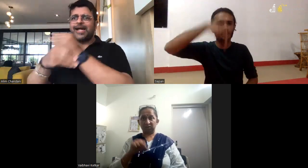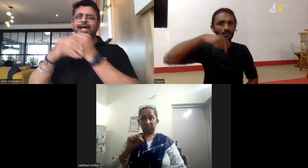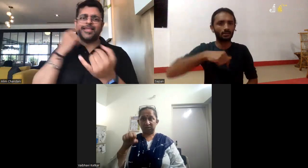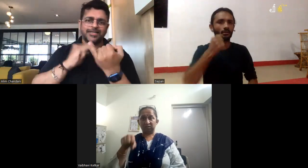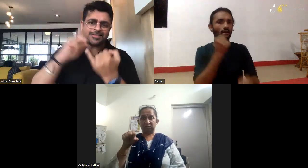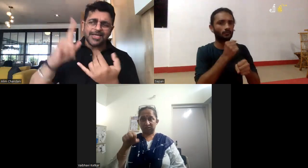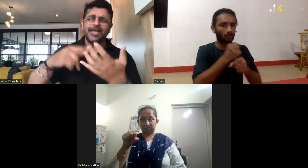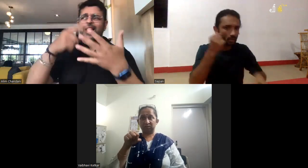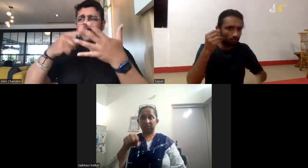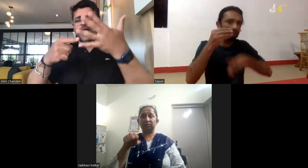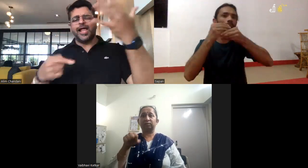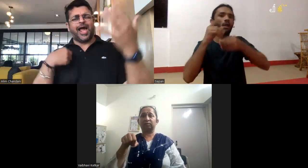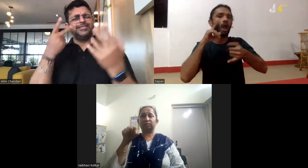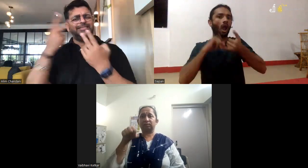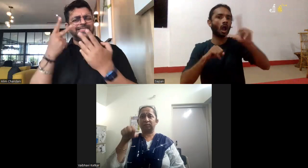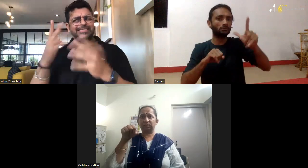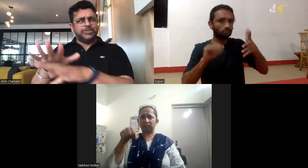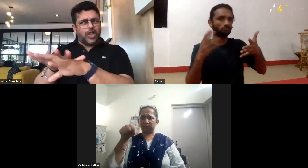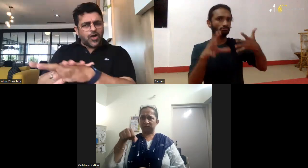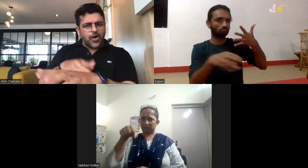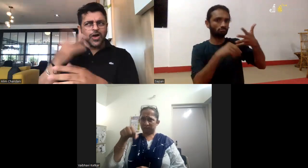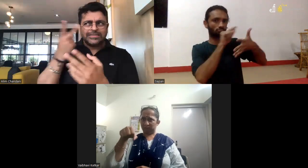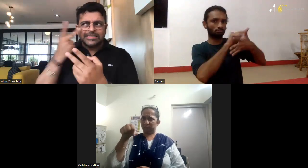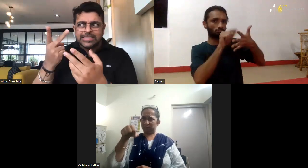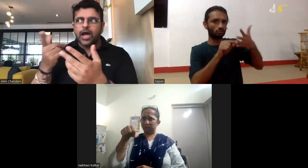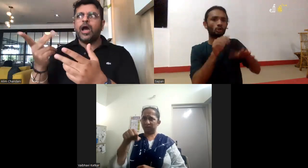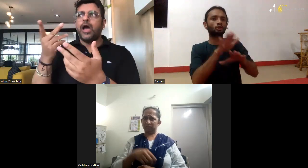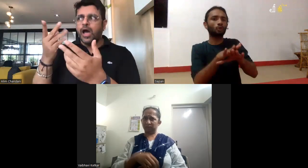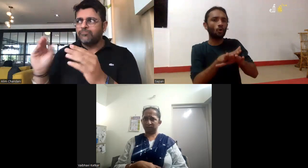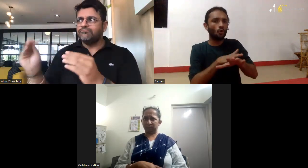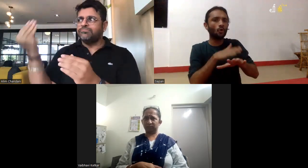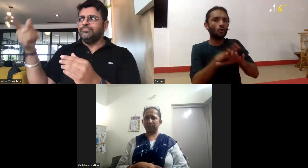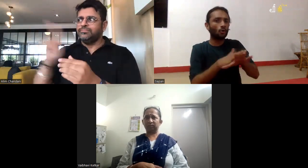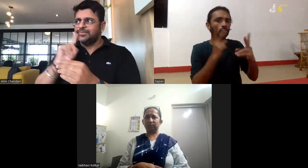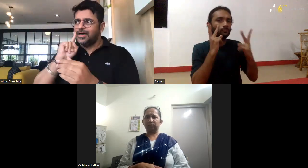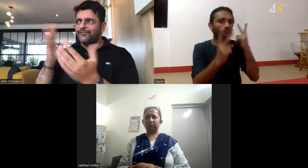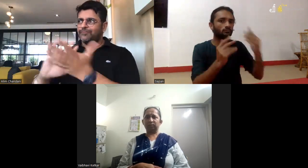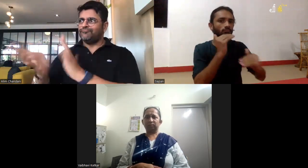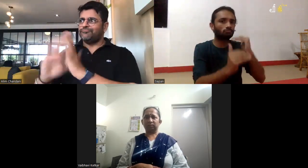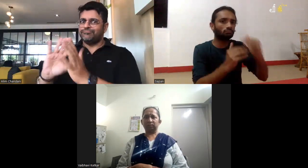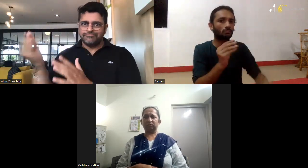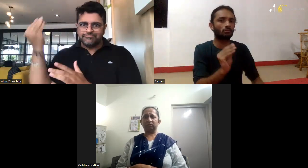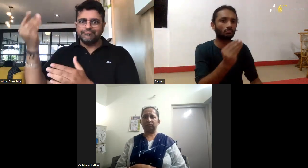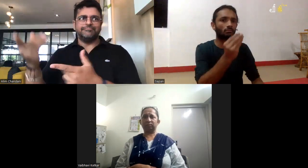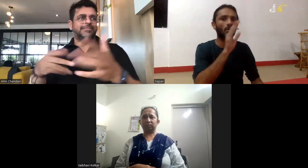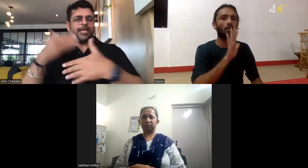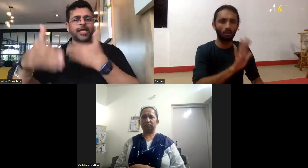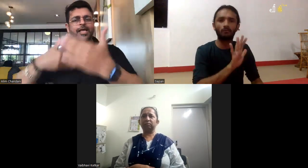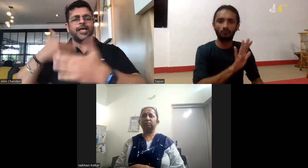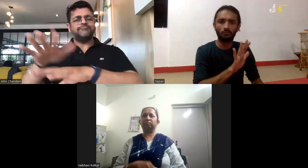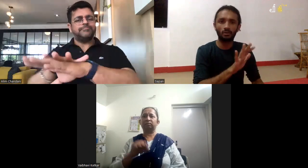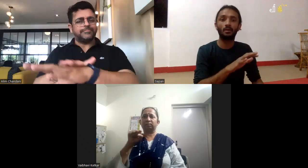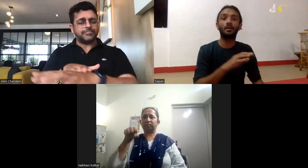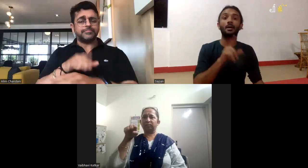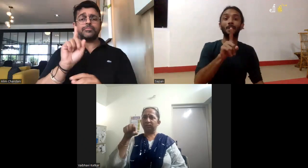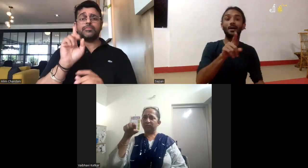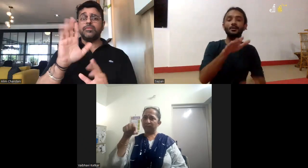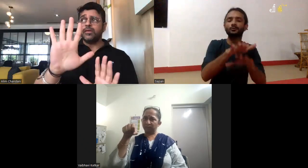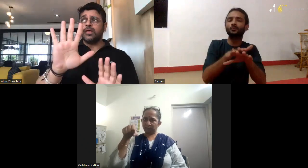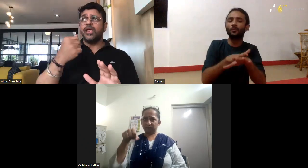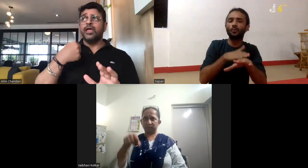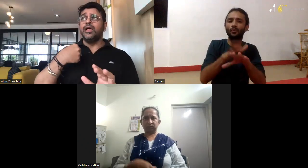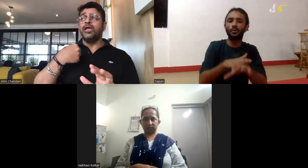fool. So this is the thing I thought that I would like to learn ISL. For example, love, what would be the meaning of